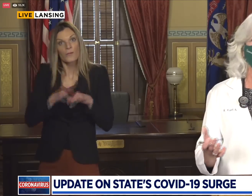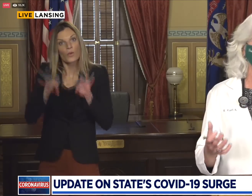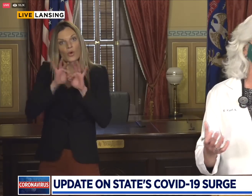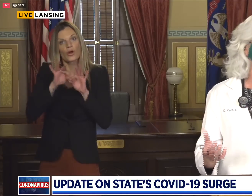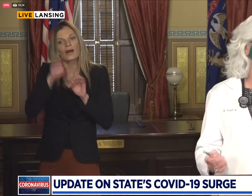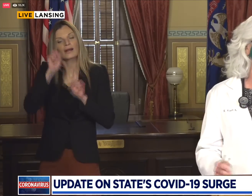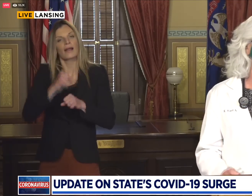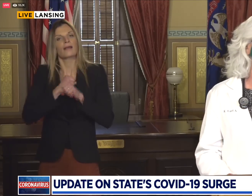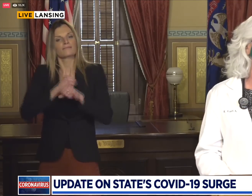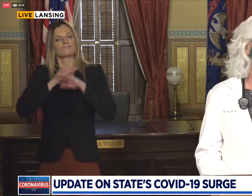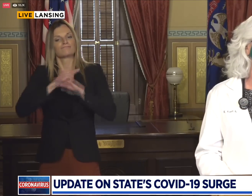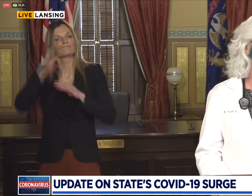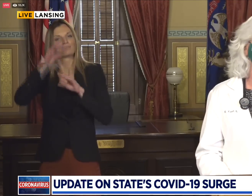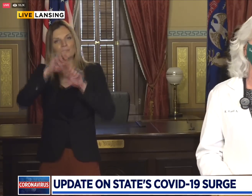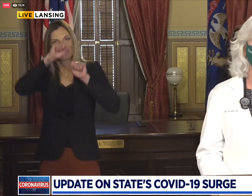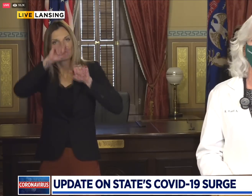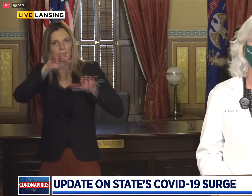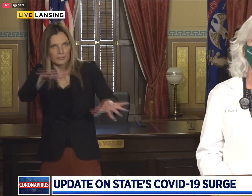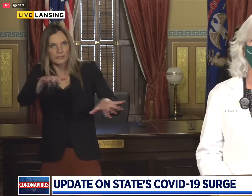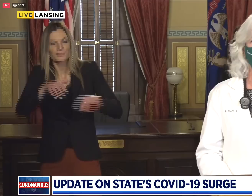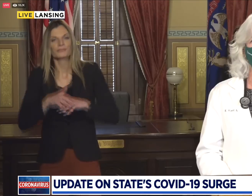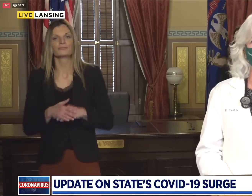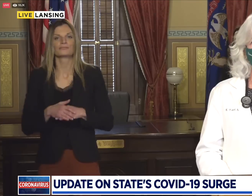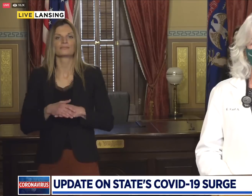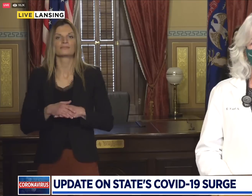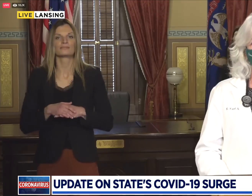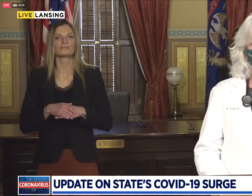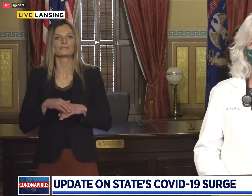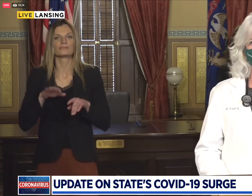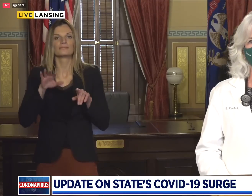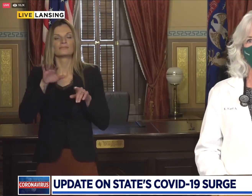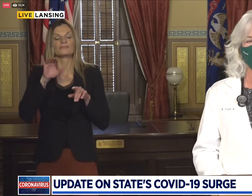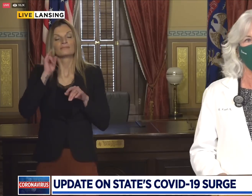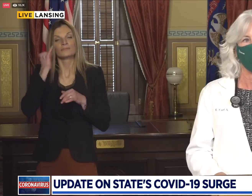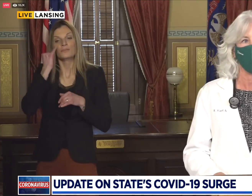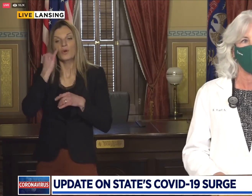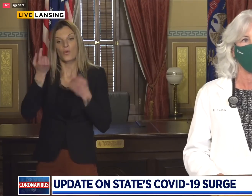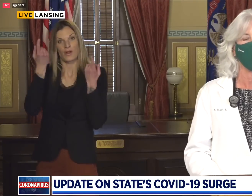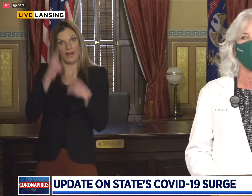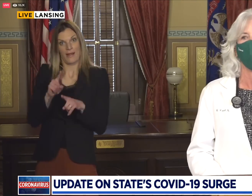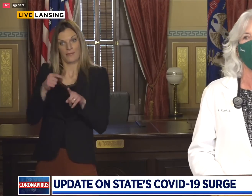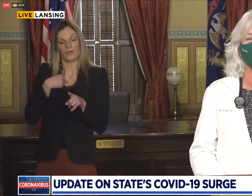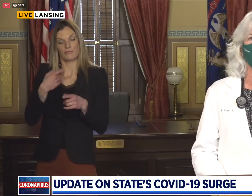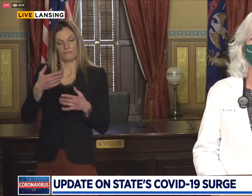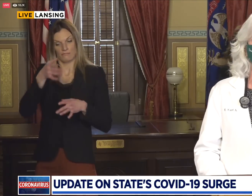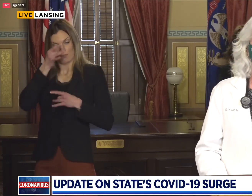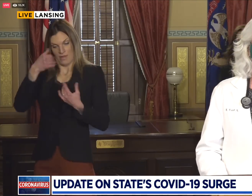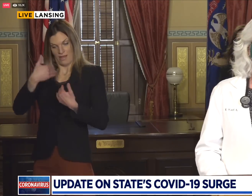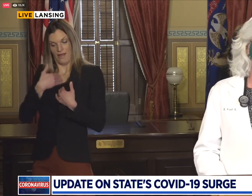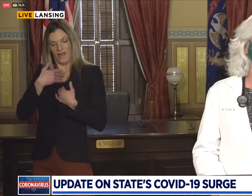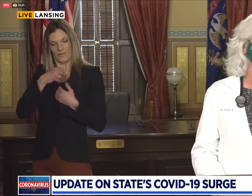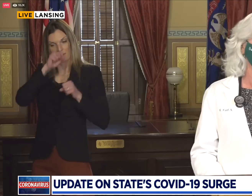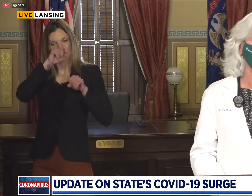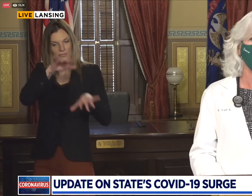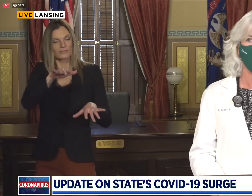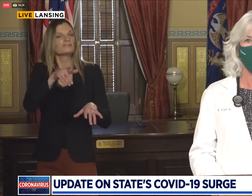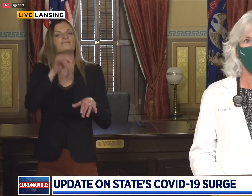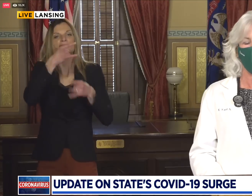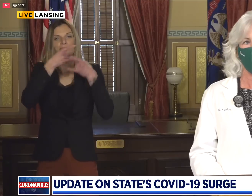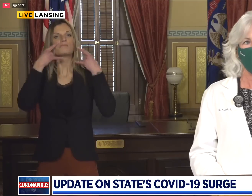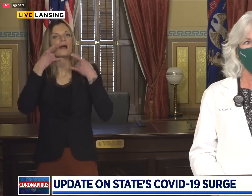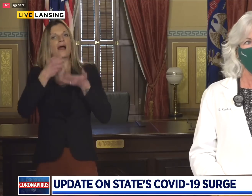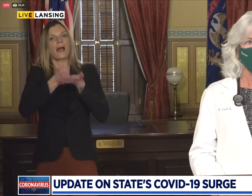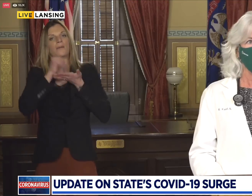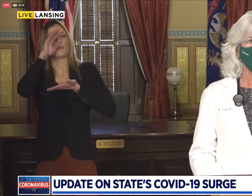transmitting little droplets of spittle which have viral particles in them if we happen to be a carrier of COVID-19, whether we know it or